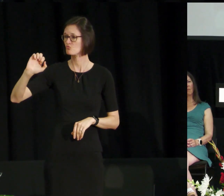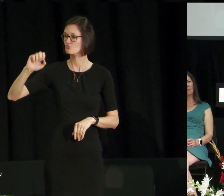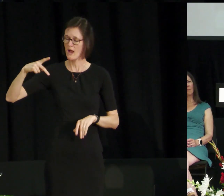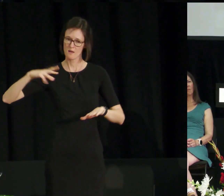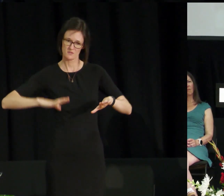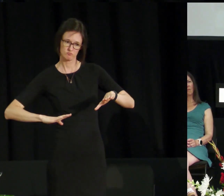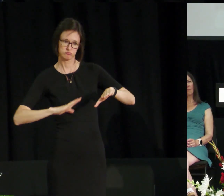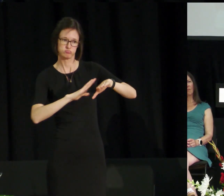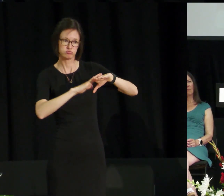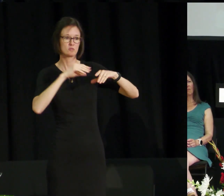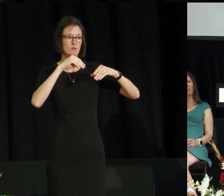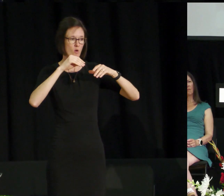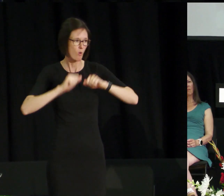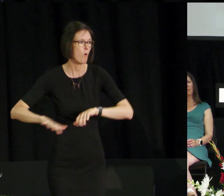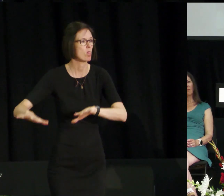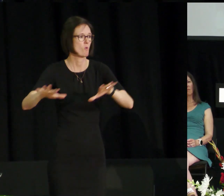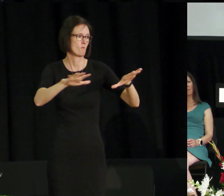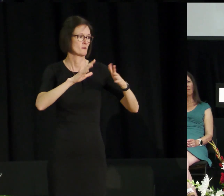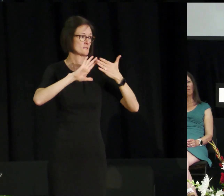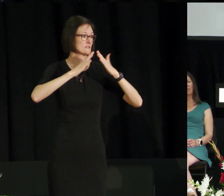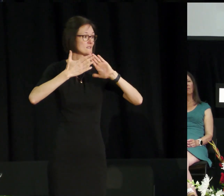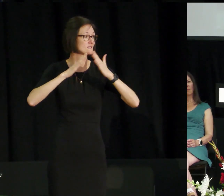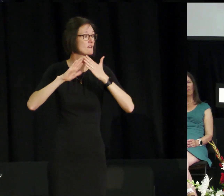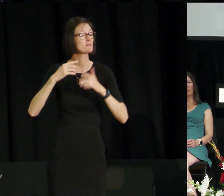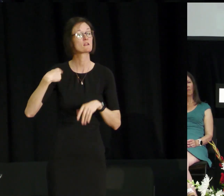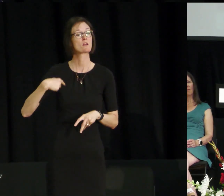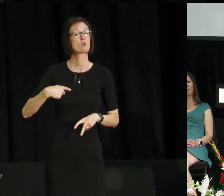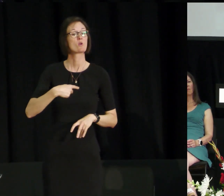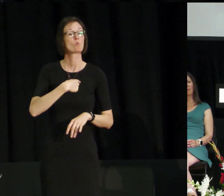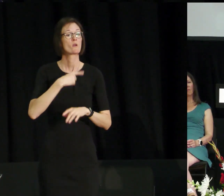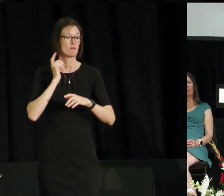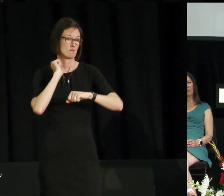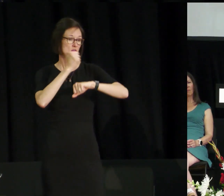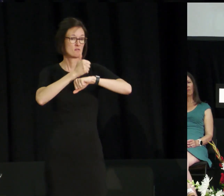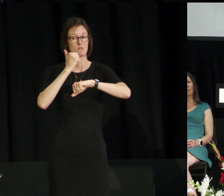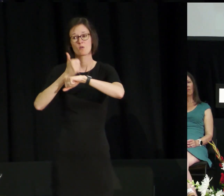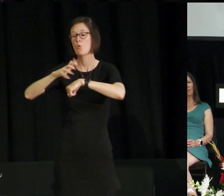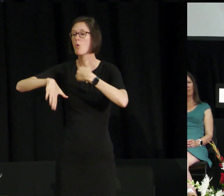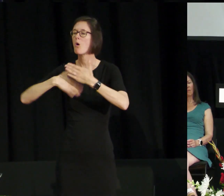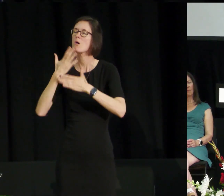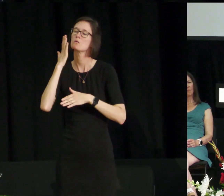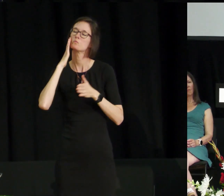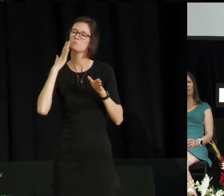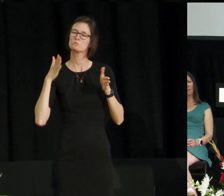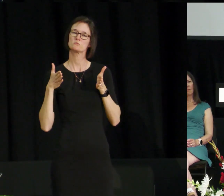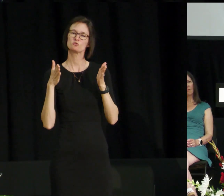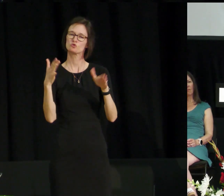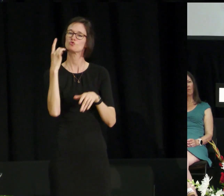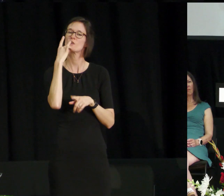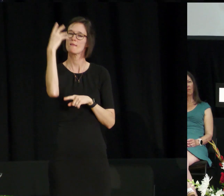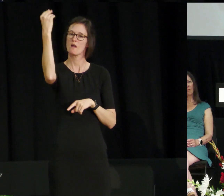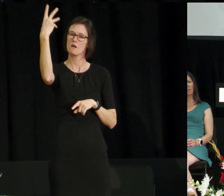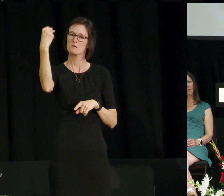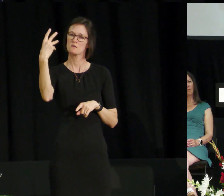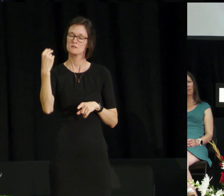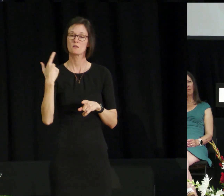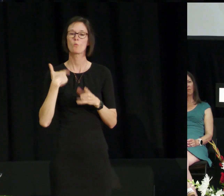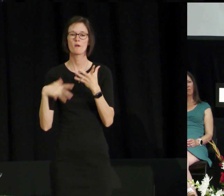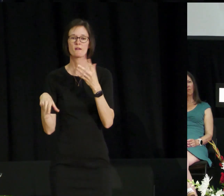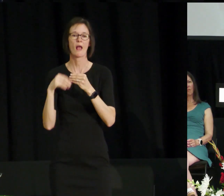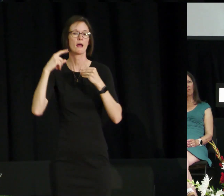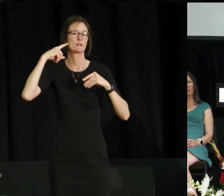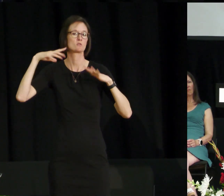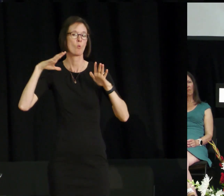In all our intersections Put the tweets So those Are blind Can cross Much more safely And I